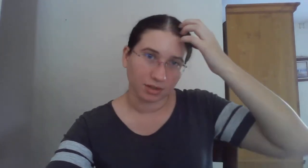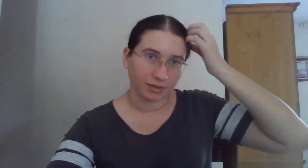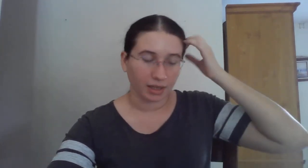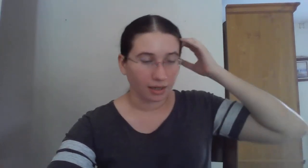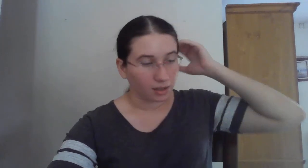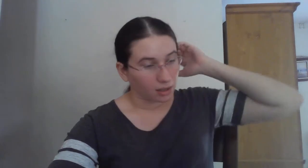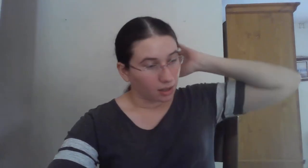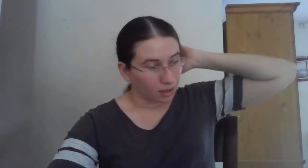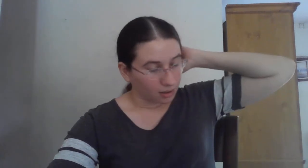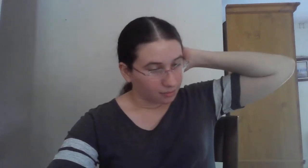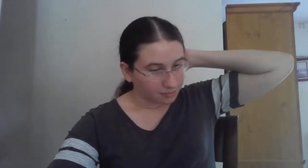like that.